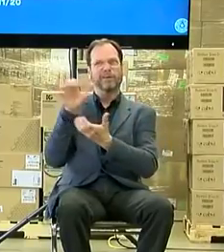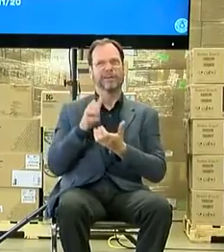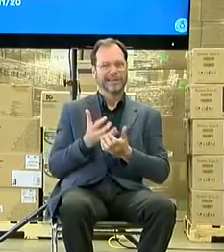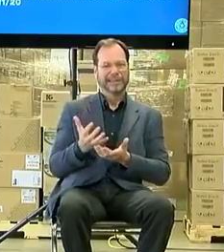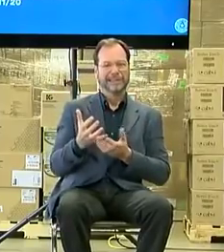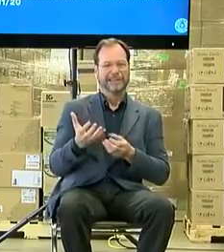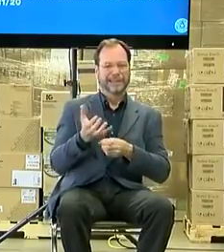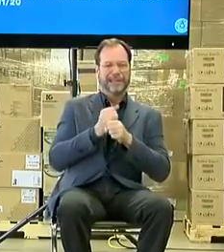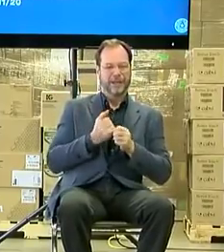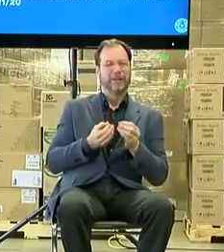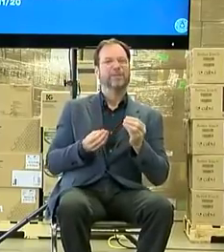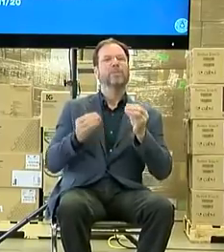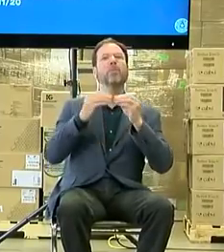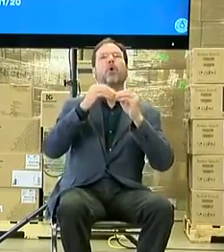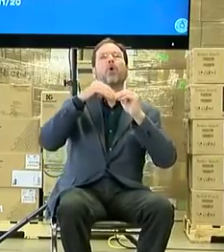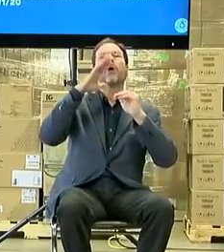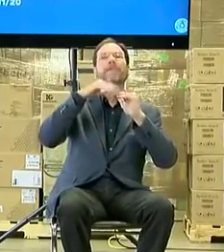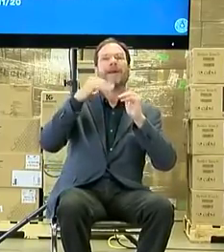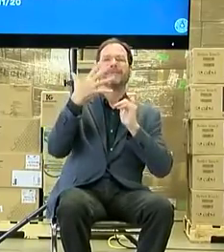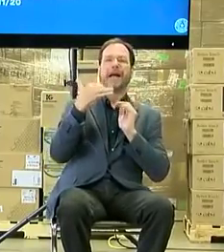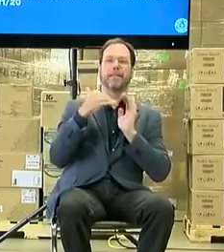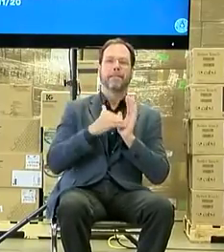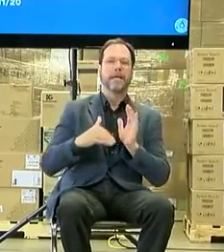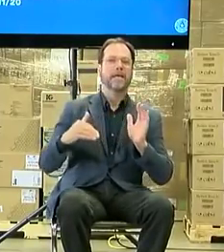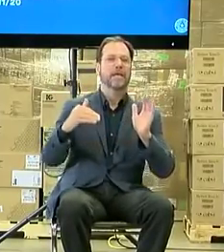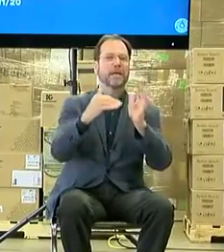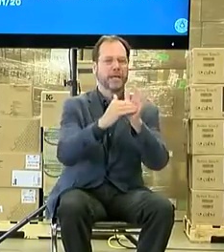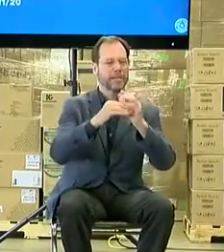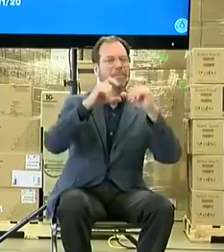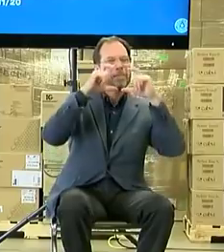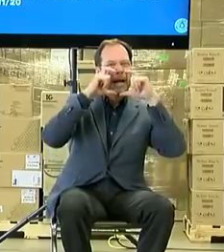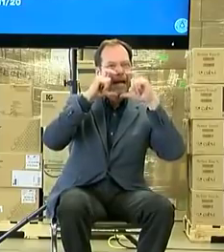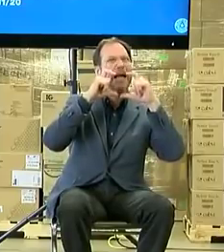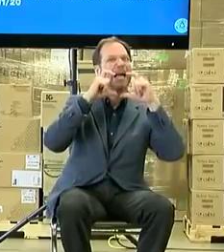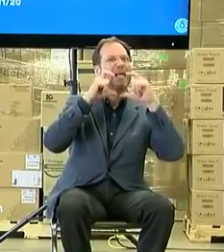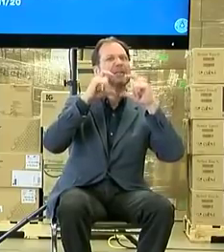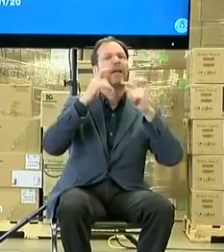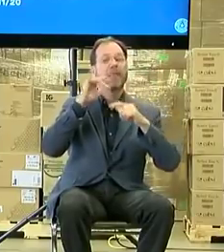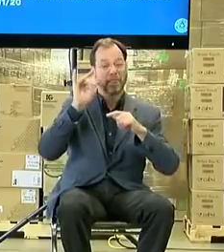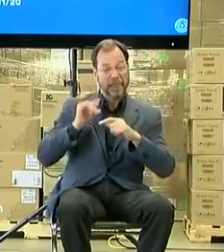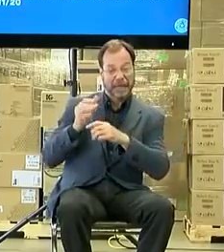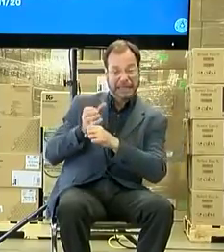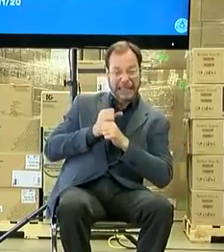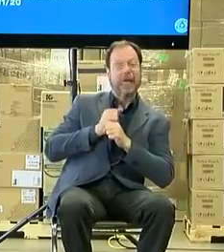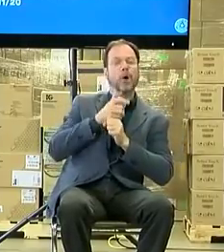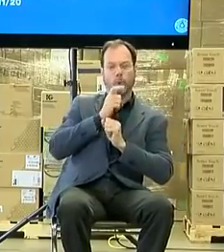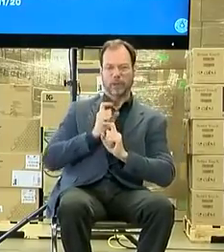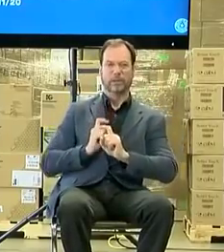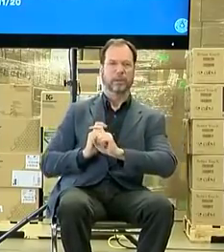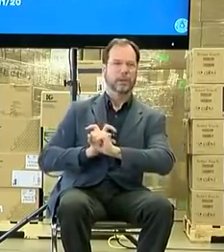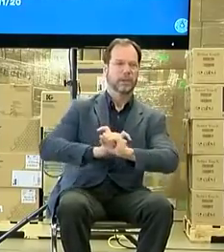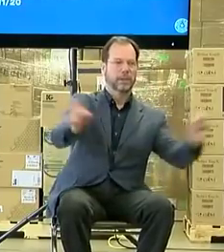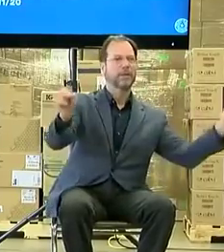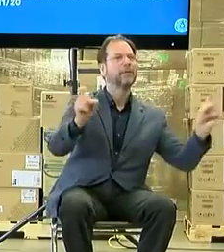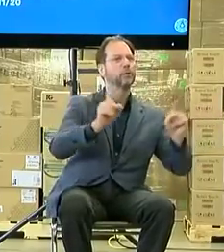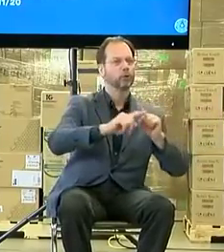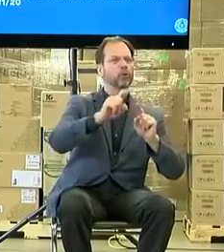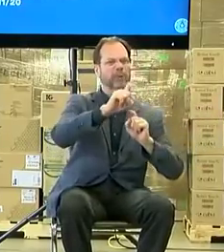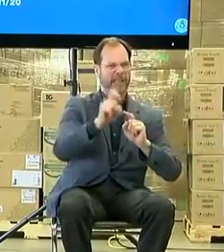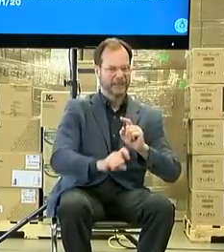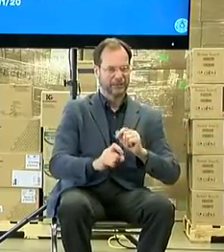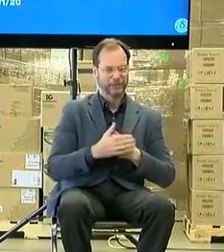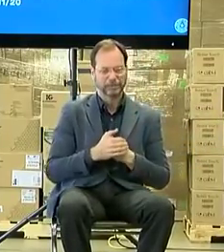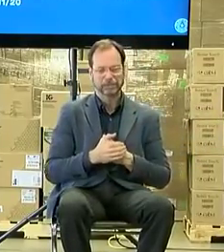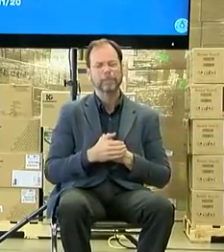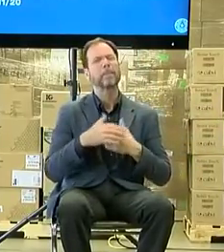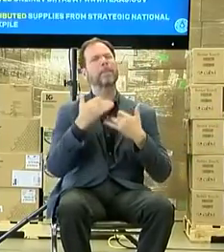more than 5 million masks that we will be distributing across the state of Texas. A couple of